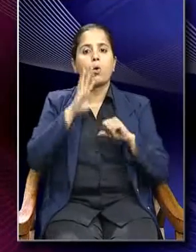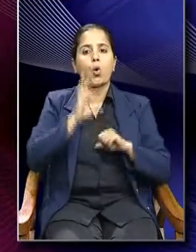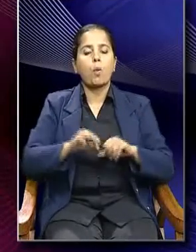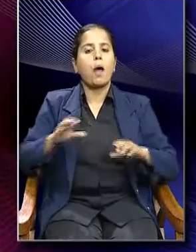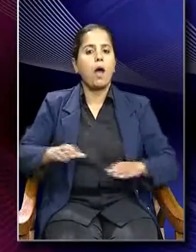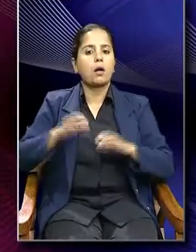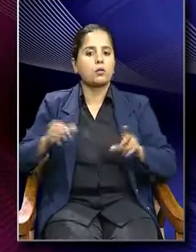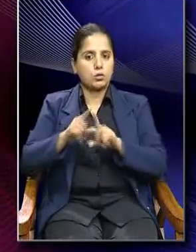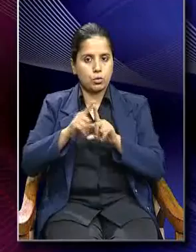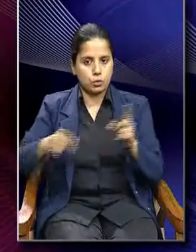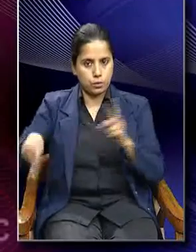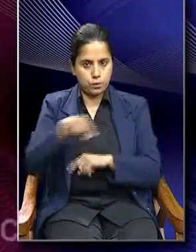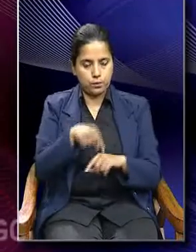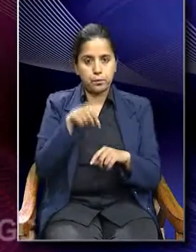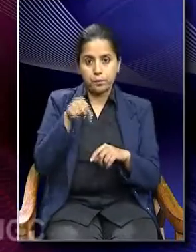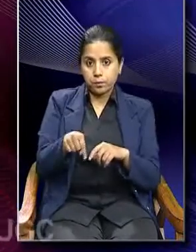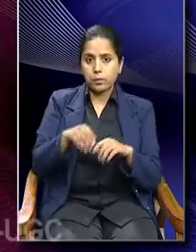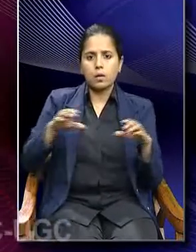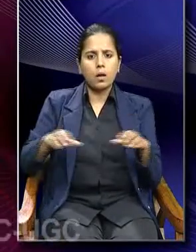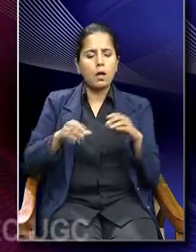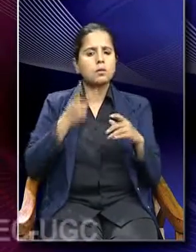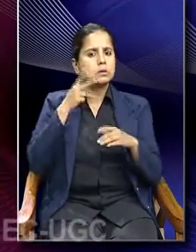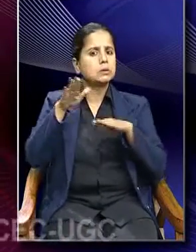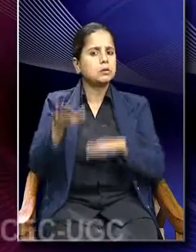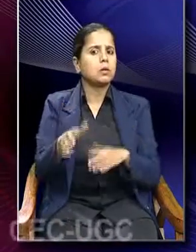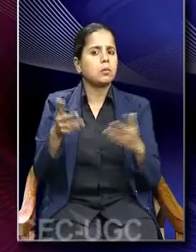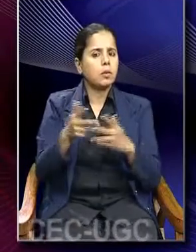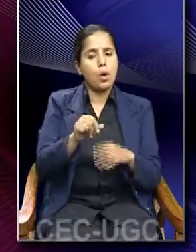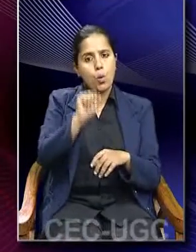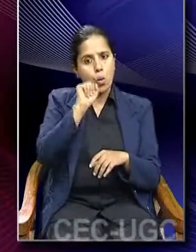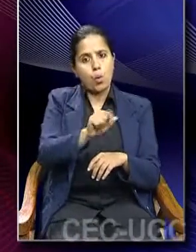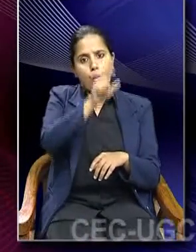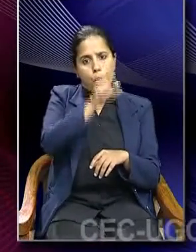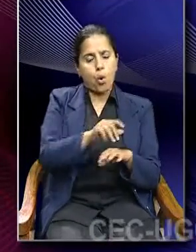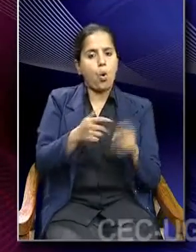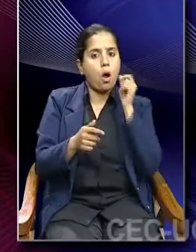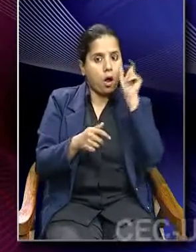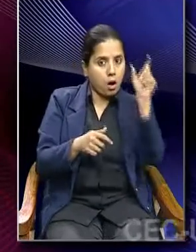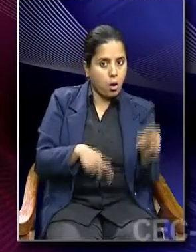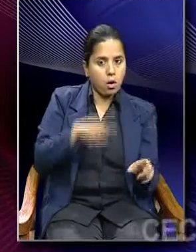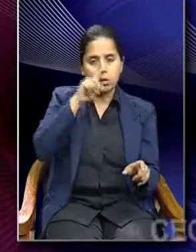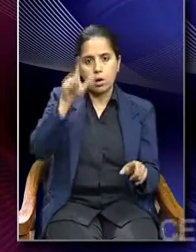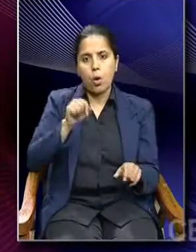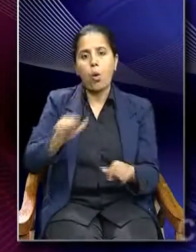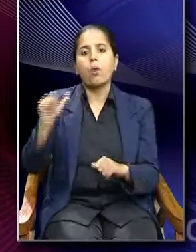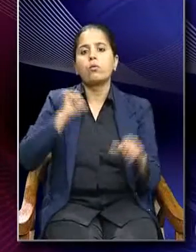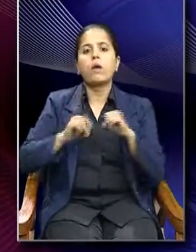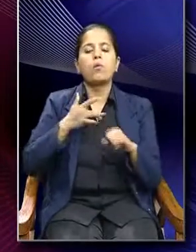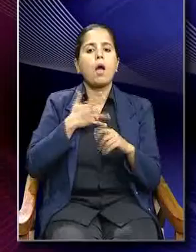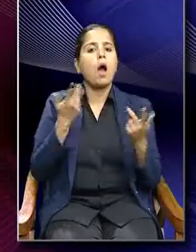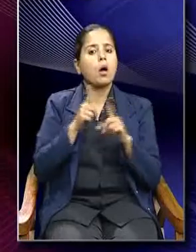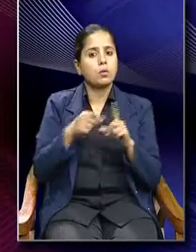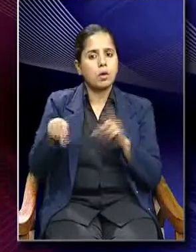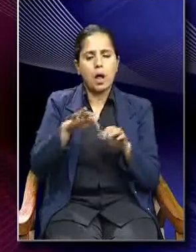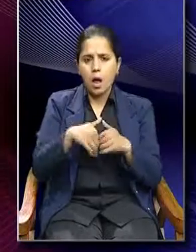action. So, the action will depend on his or her personality and how